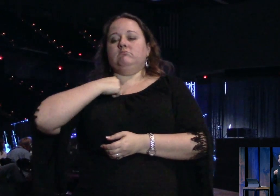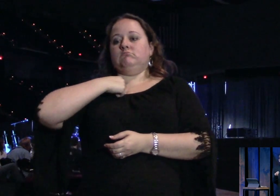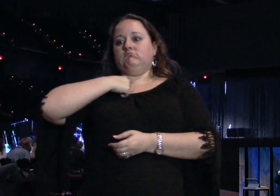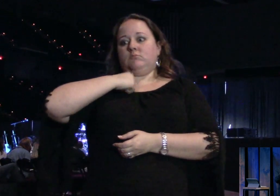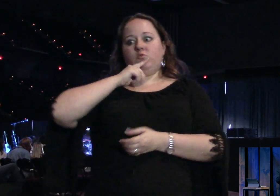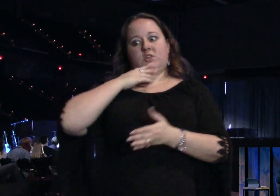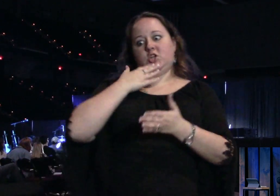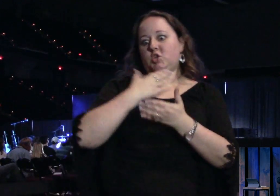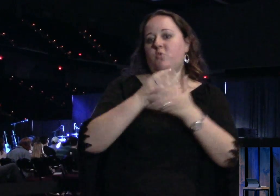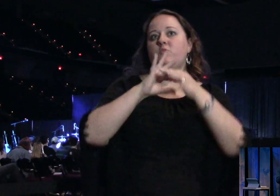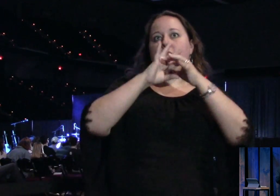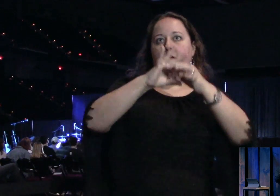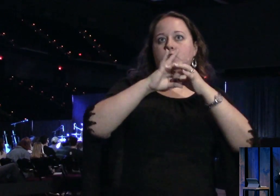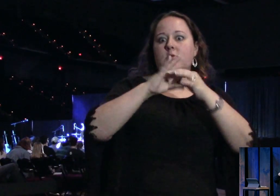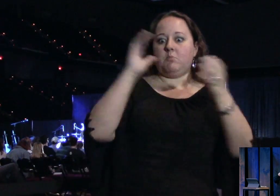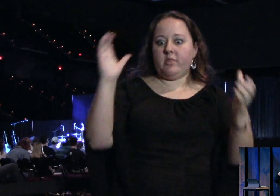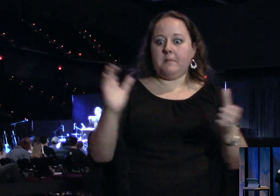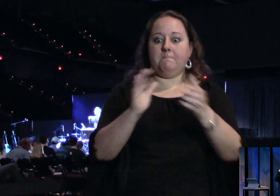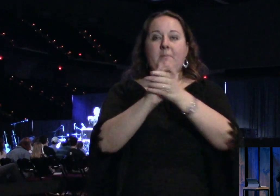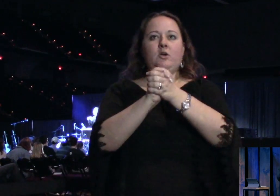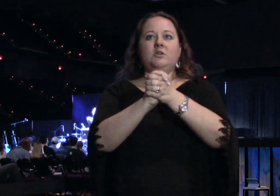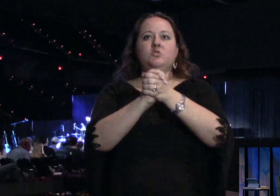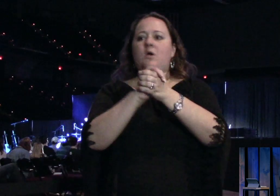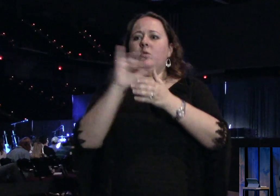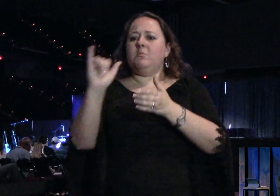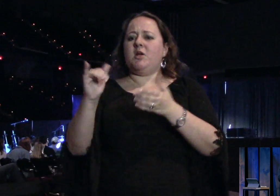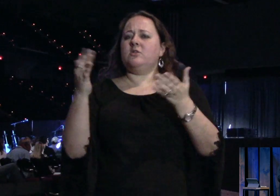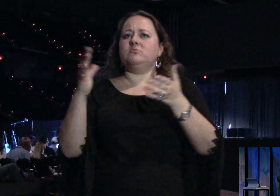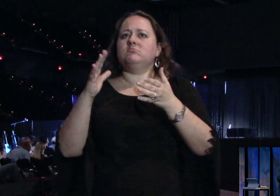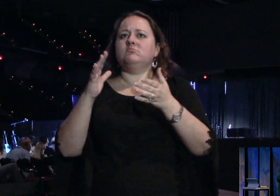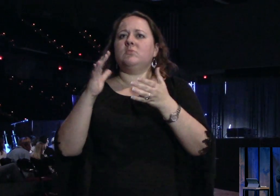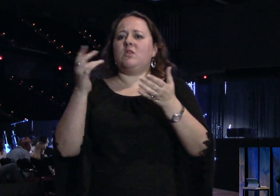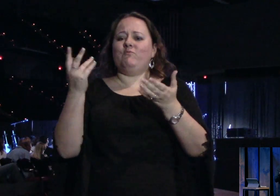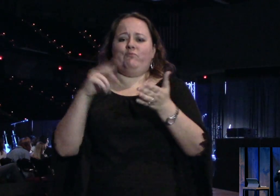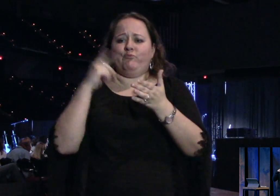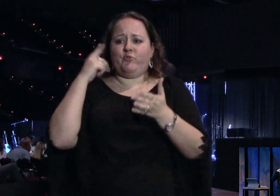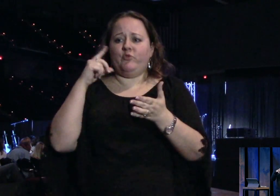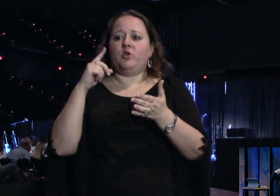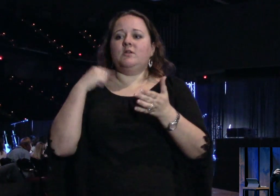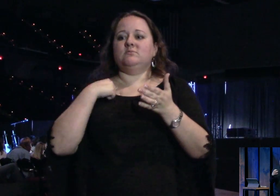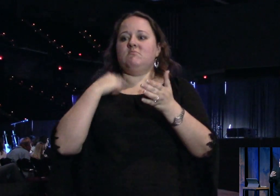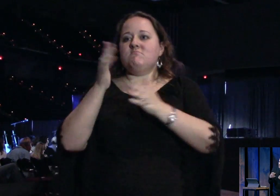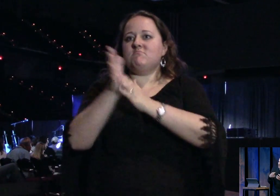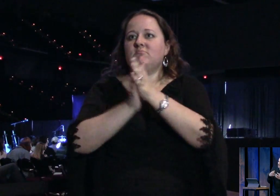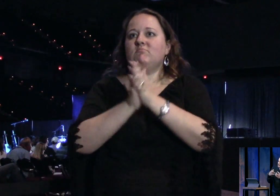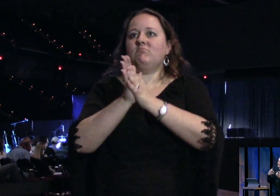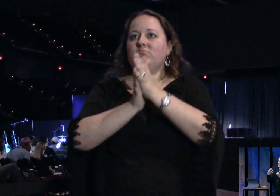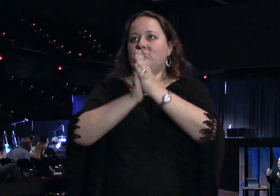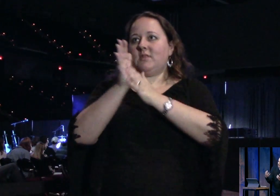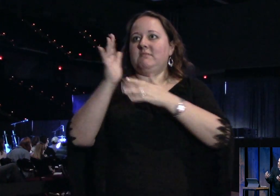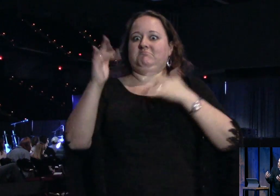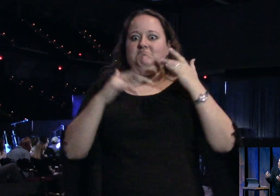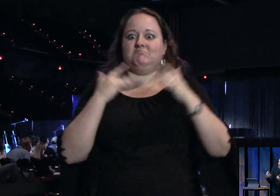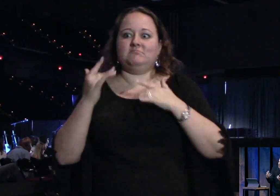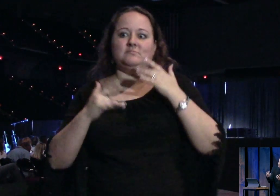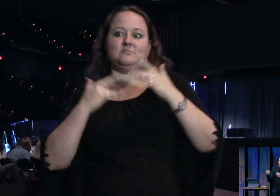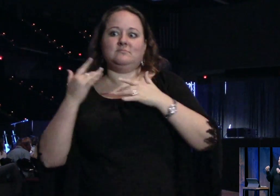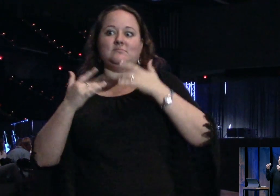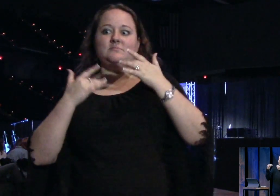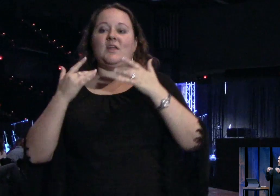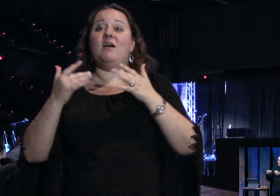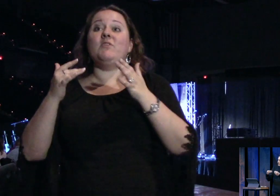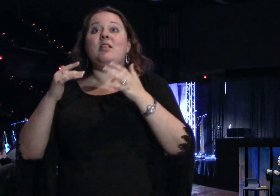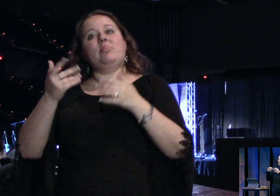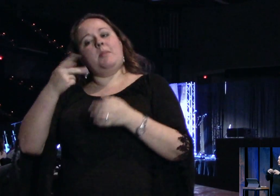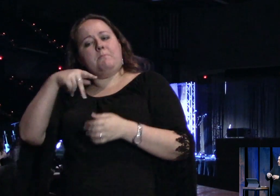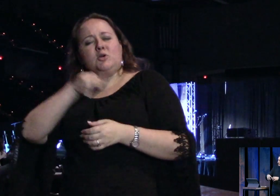experience intimacy in your marriage, you know what that marriage is doing? It's just building anticipation of